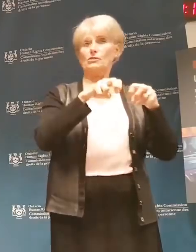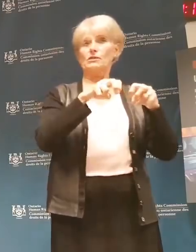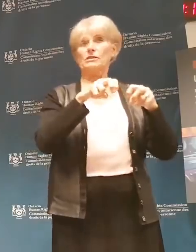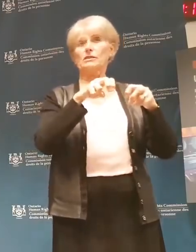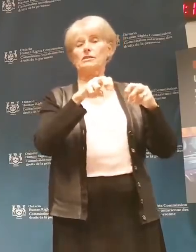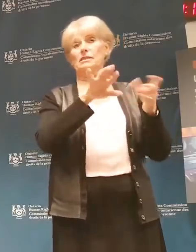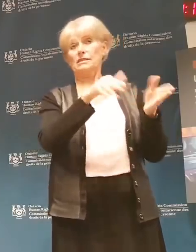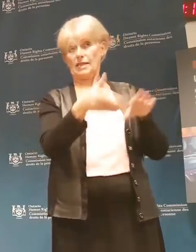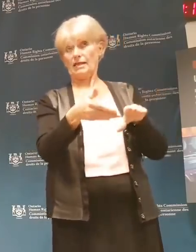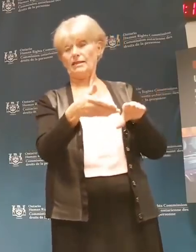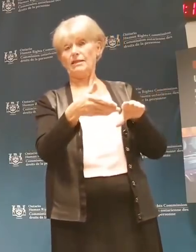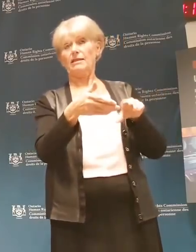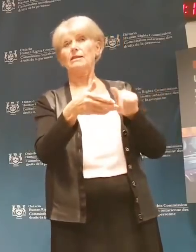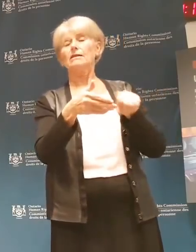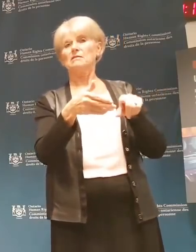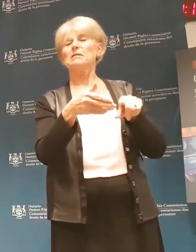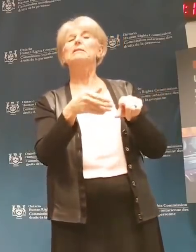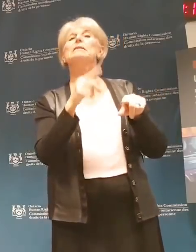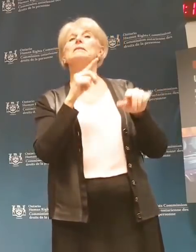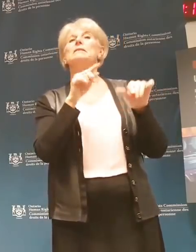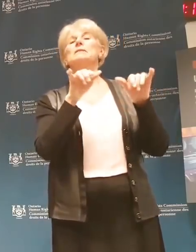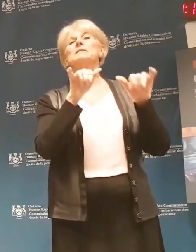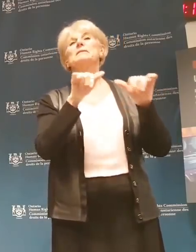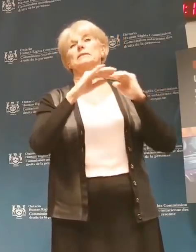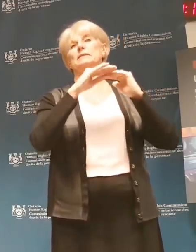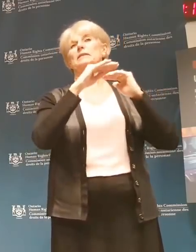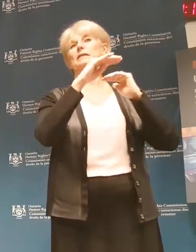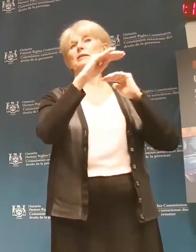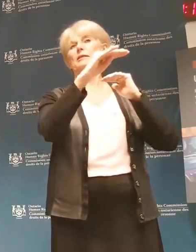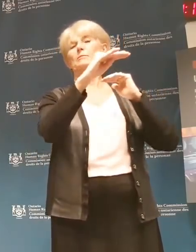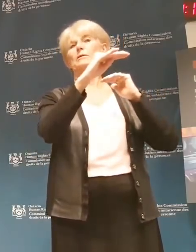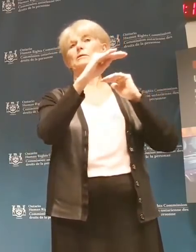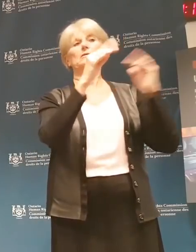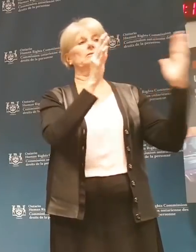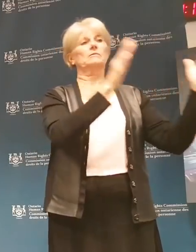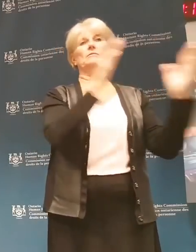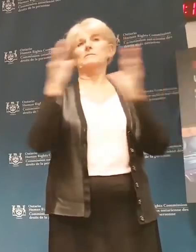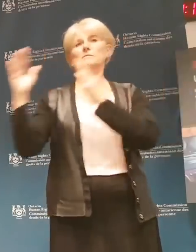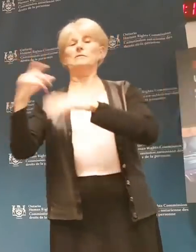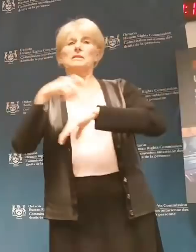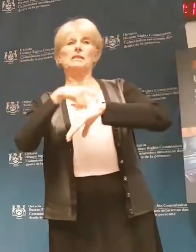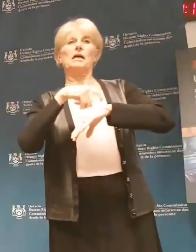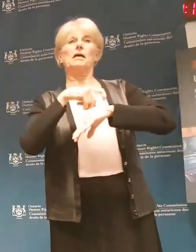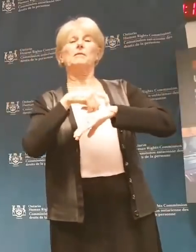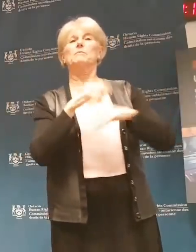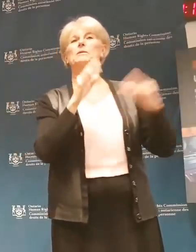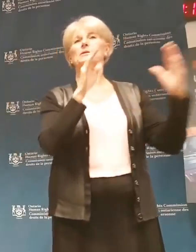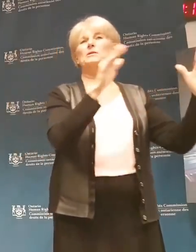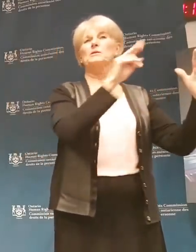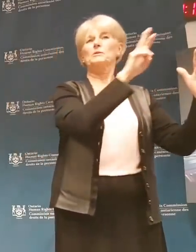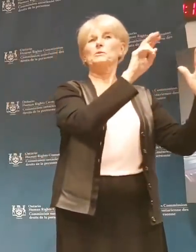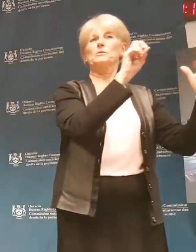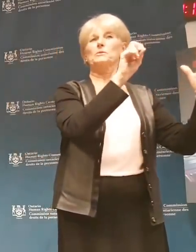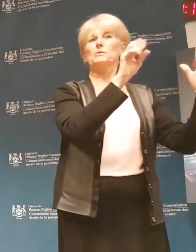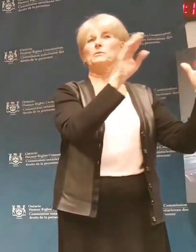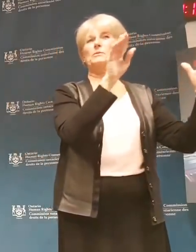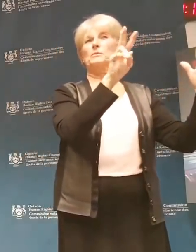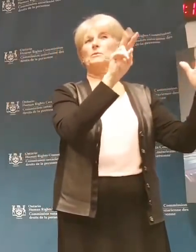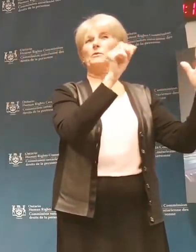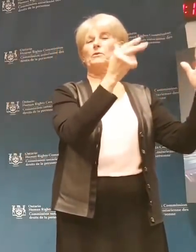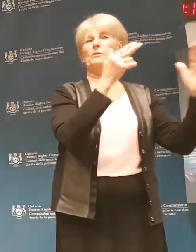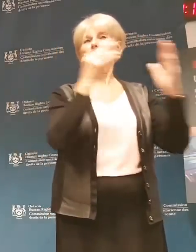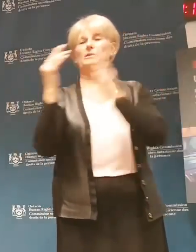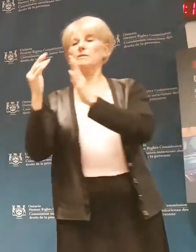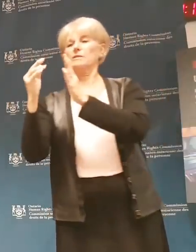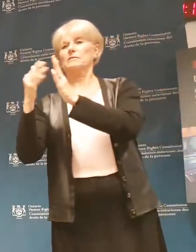and death cases have remained stable in two time periods, the sort of early 2000s to 2013